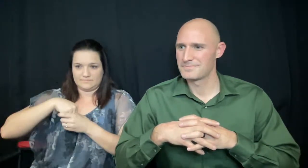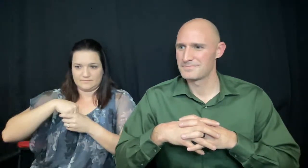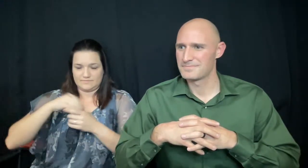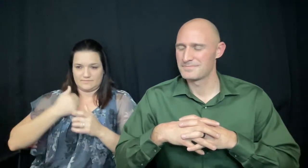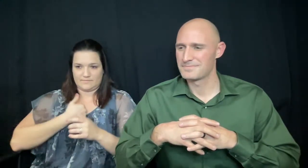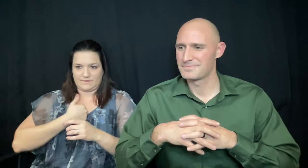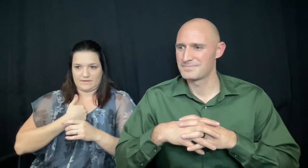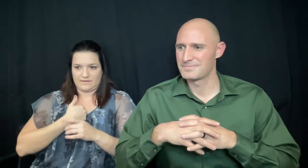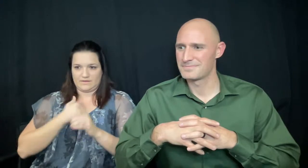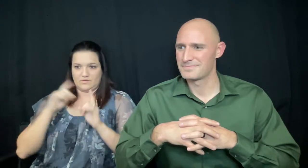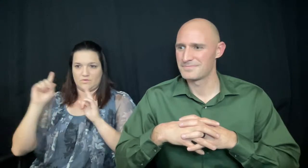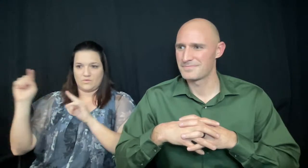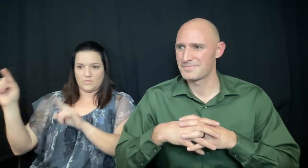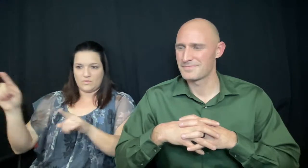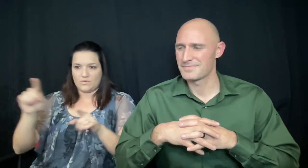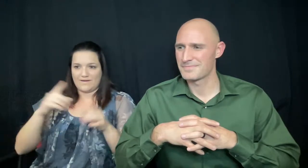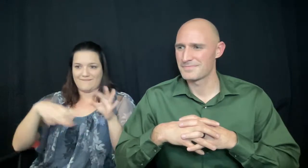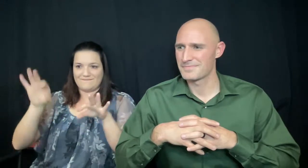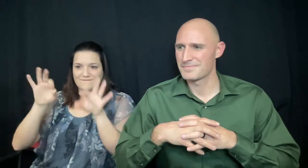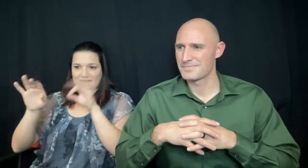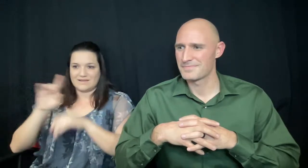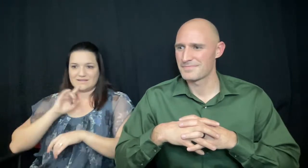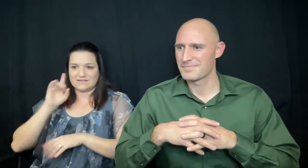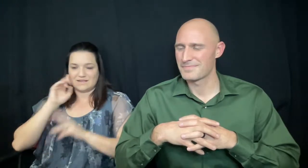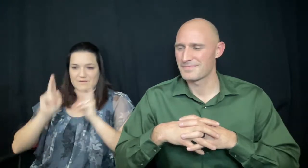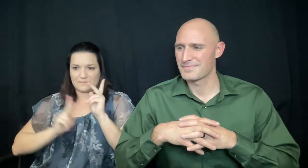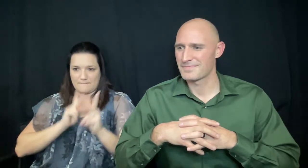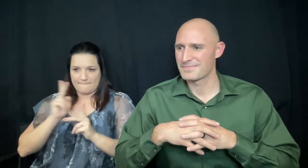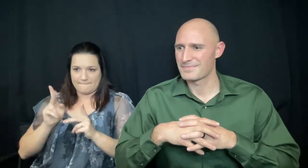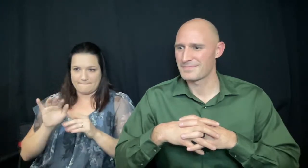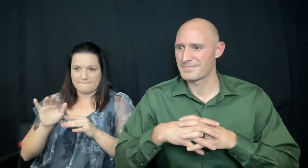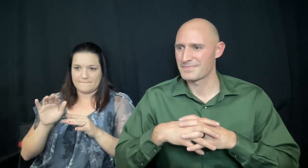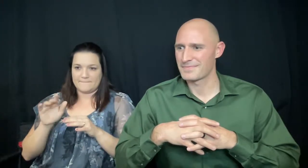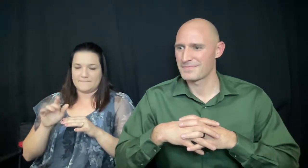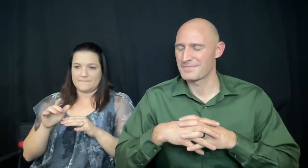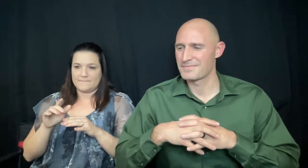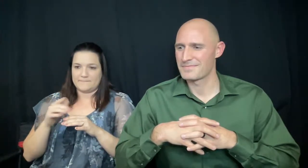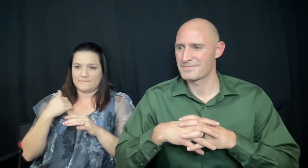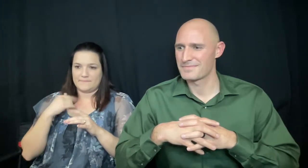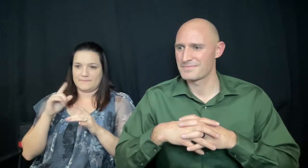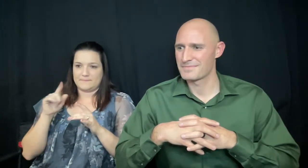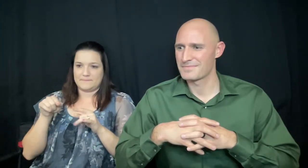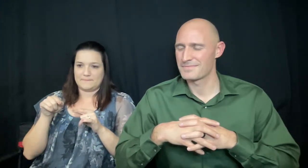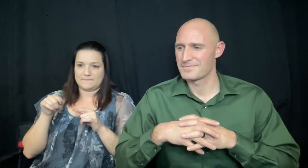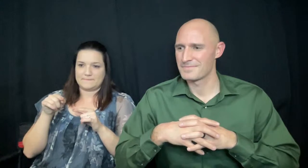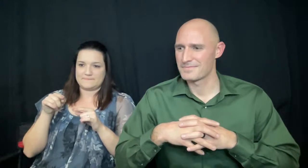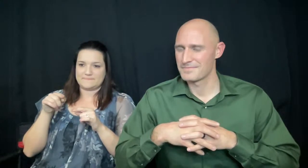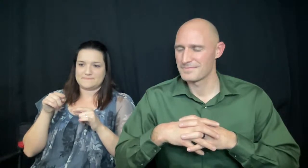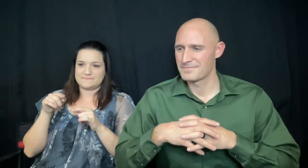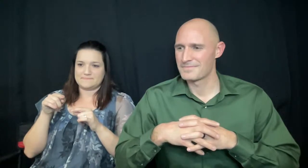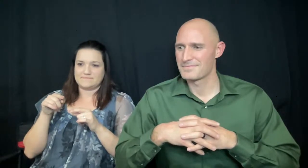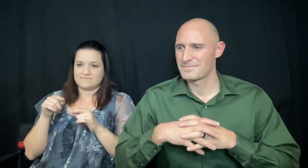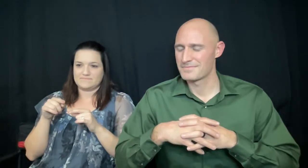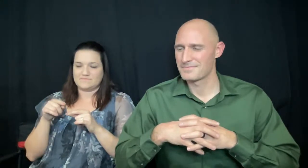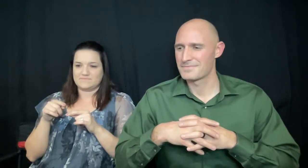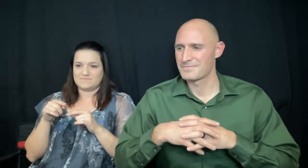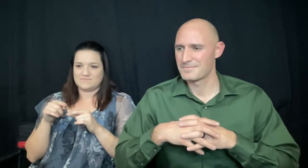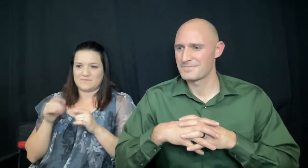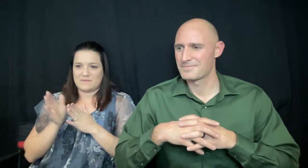into going out and finding deaf people. Like I went to a picnic about a